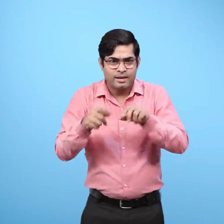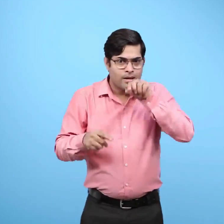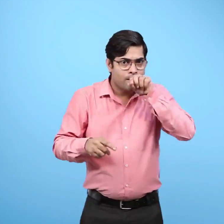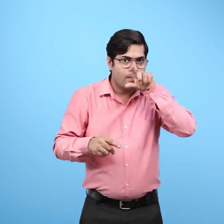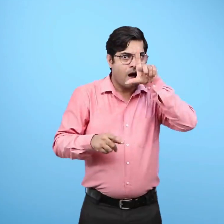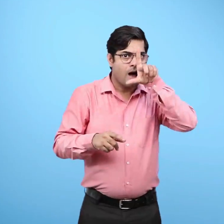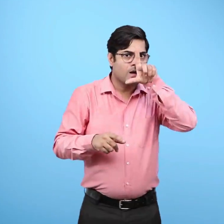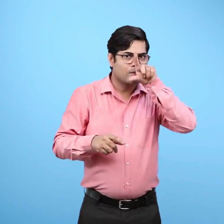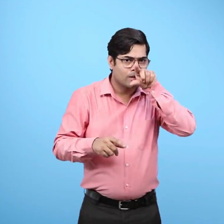angles.